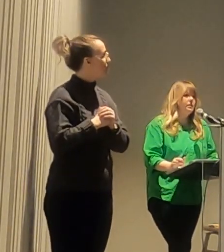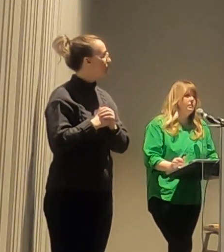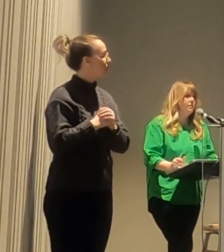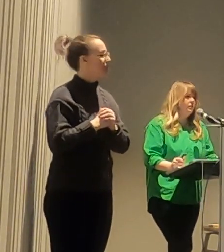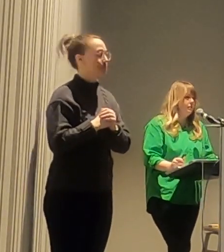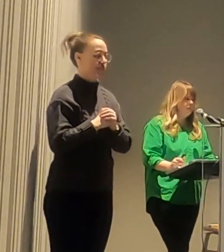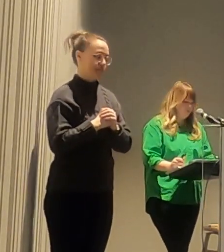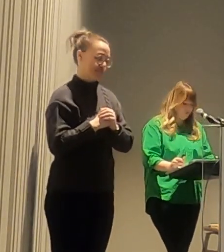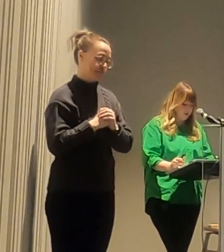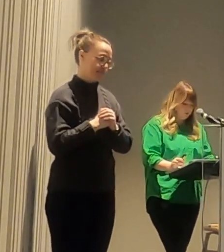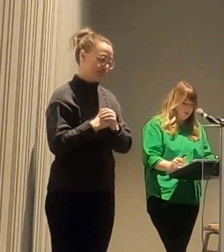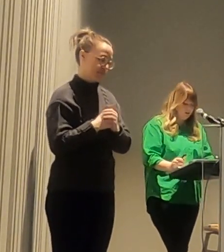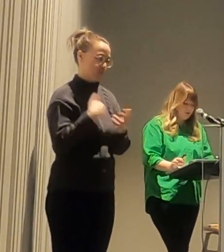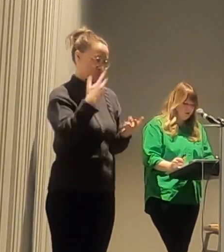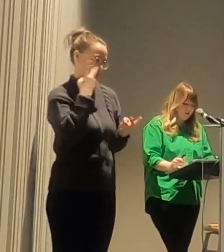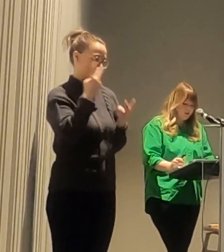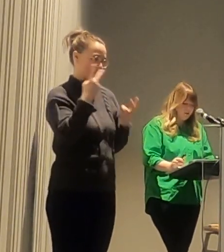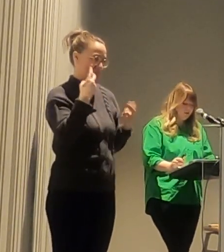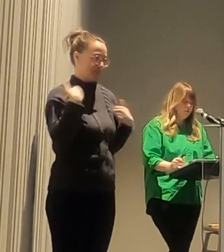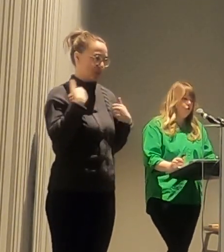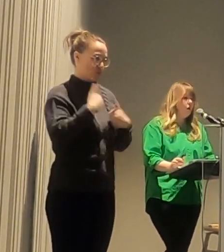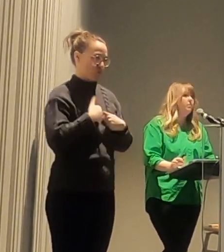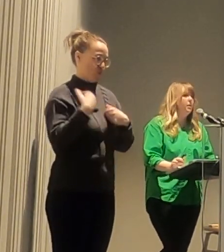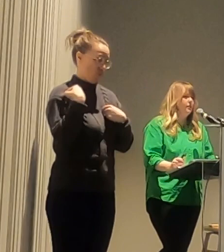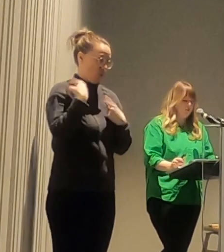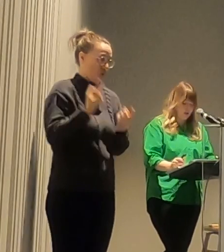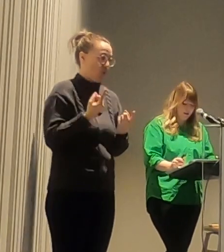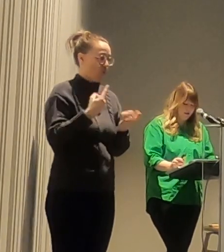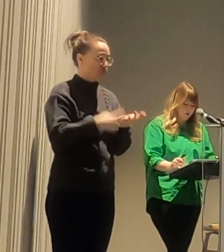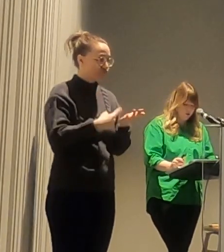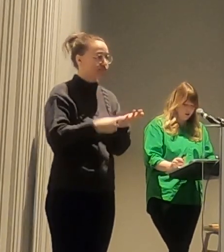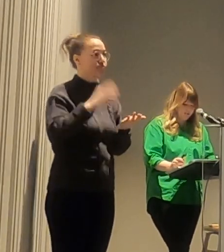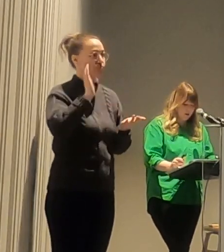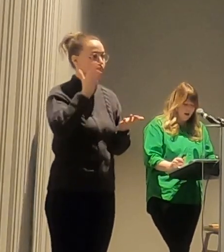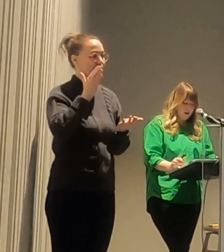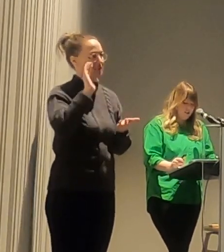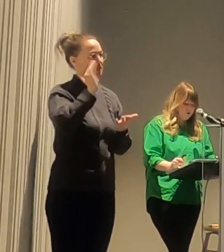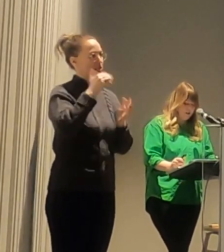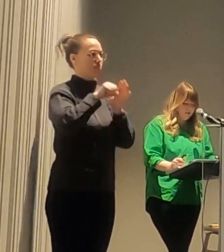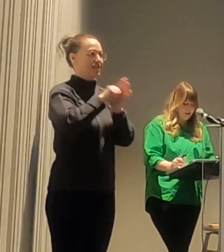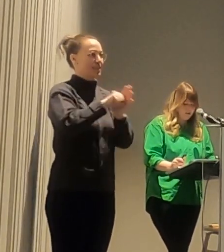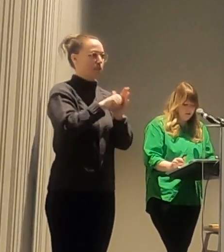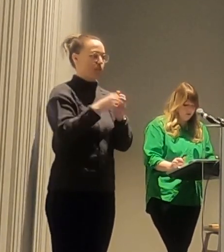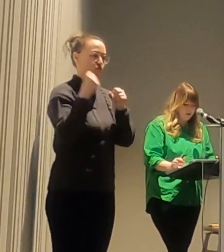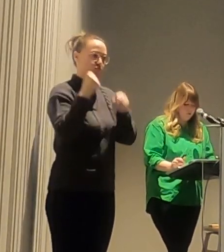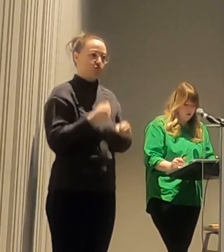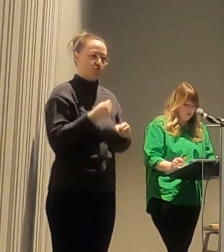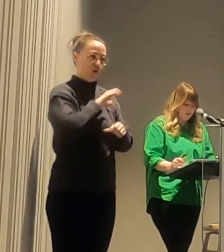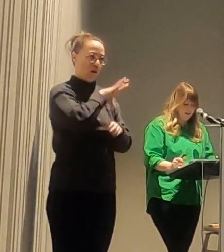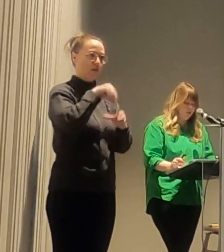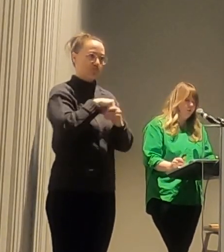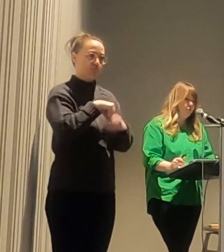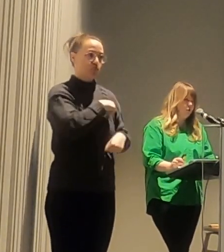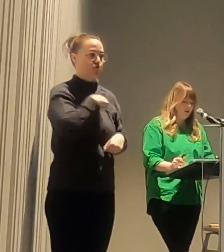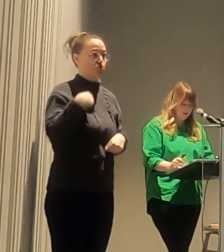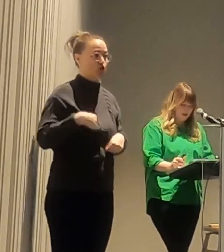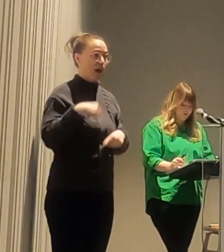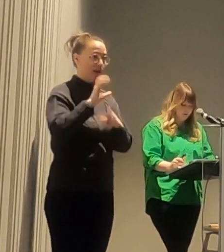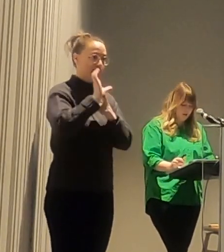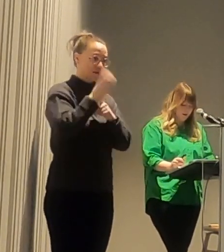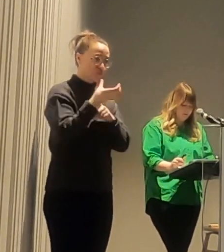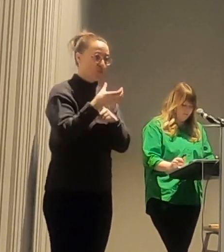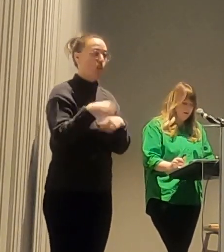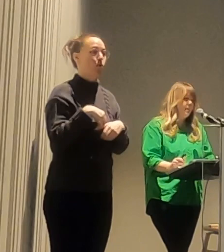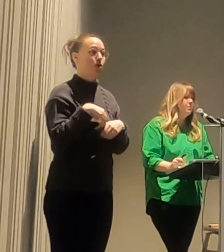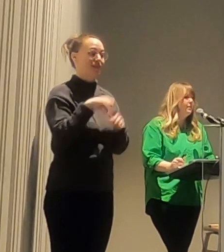So as we have seen from these robes, symbolism is a strong part of Chinese culture. To include these symbols on robes and to adorn